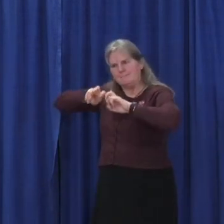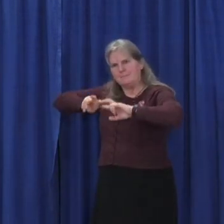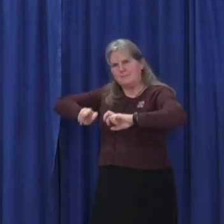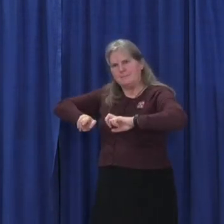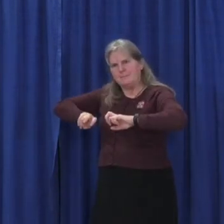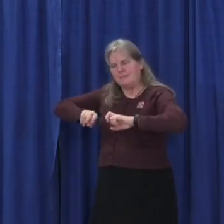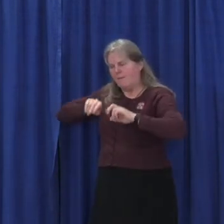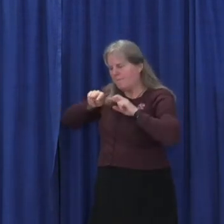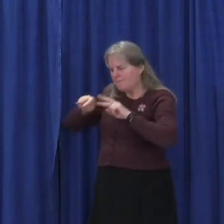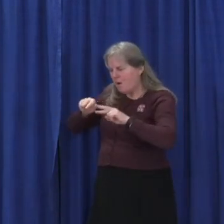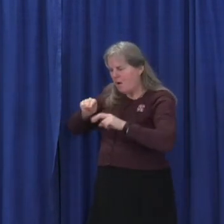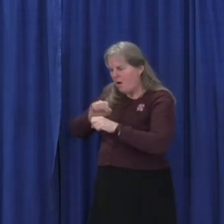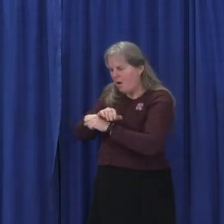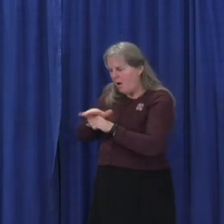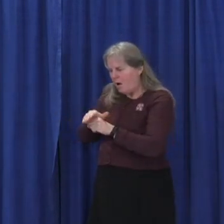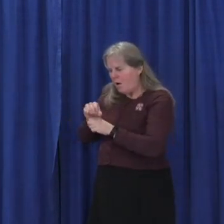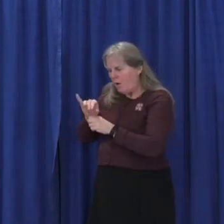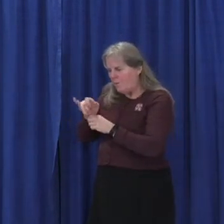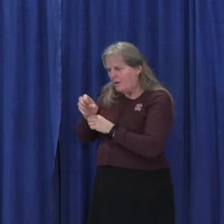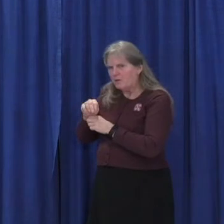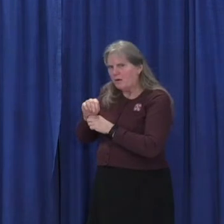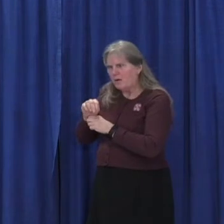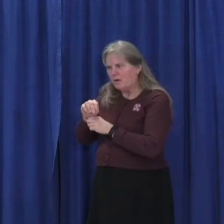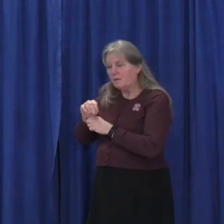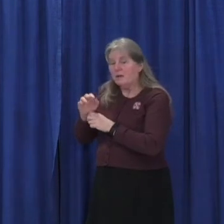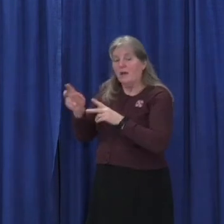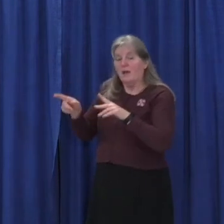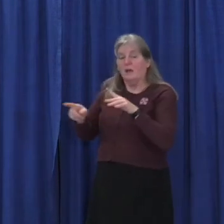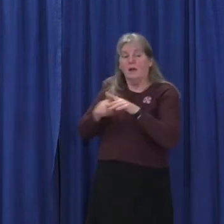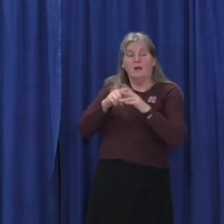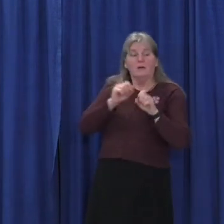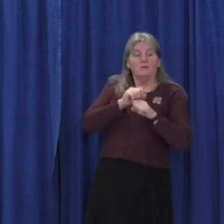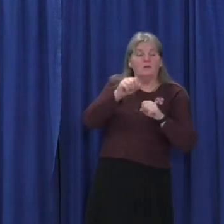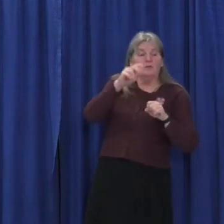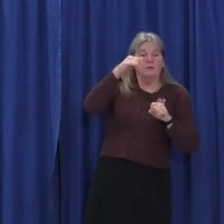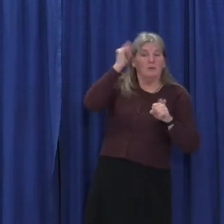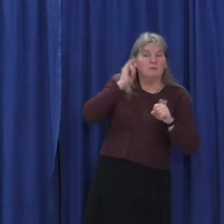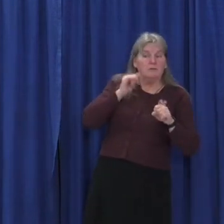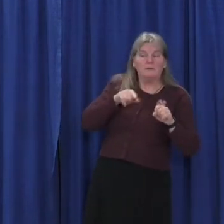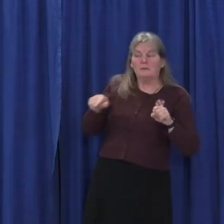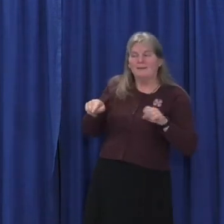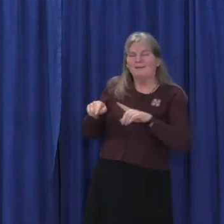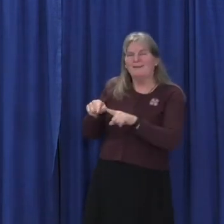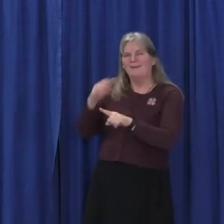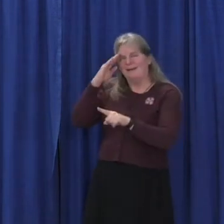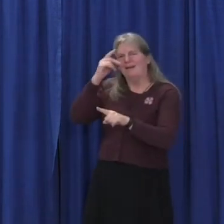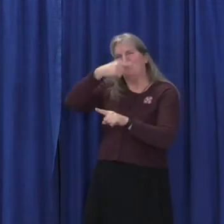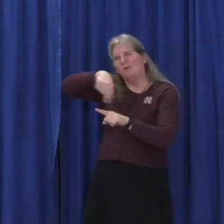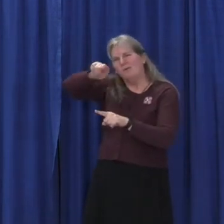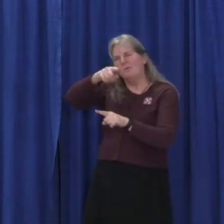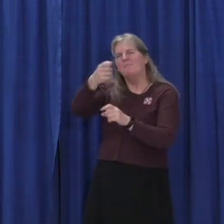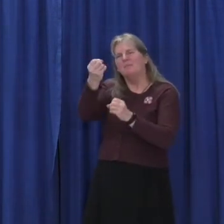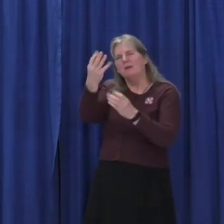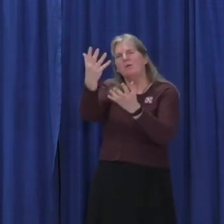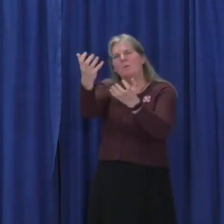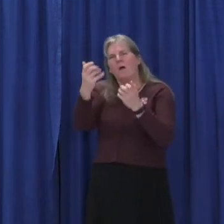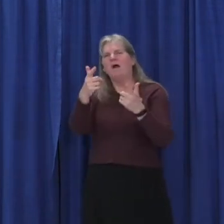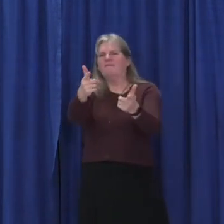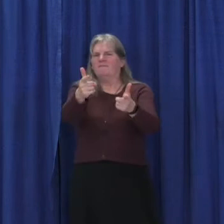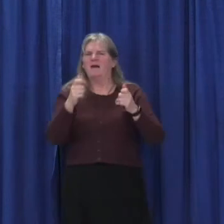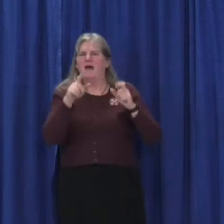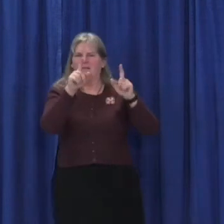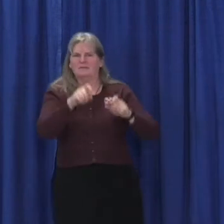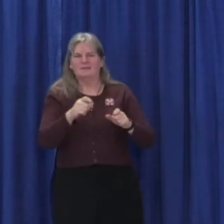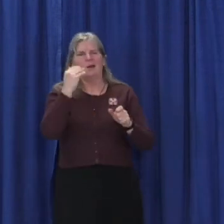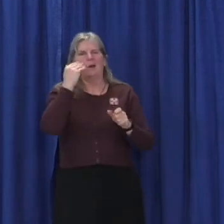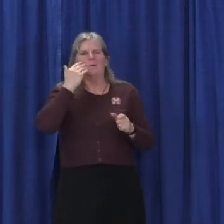and we look at introduction here in Territory. I know there's a lot of public interest in rapid tests, and they